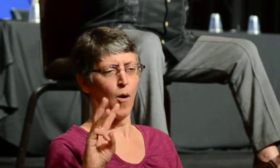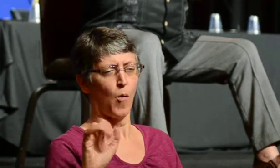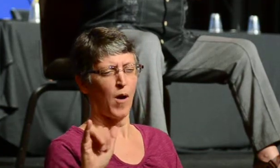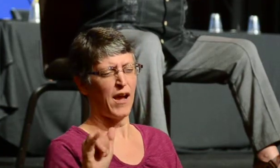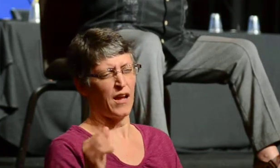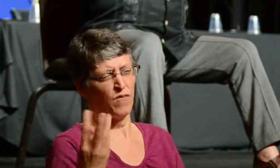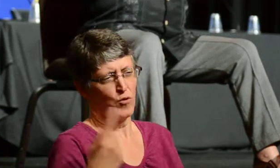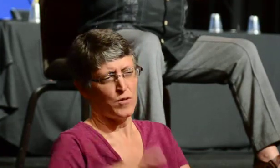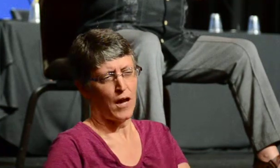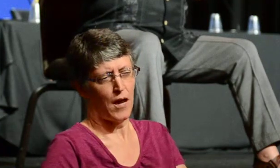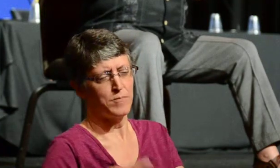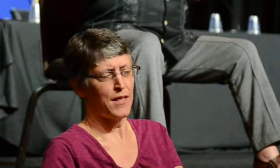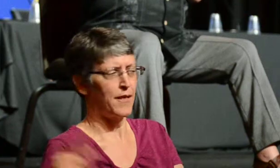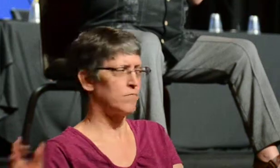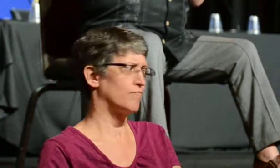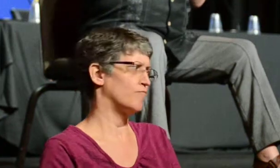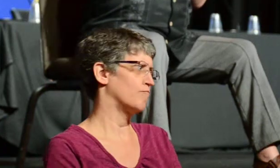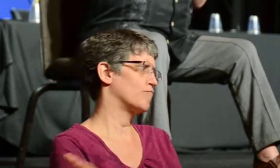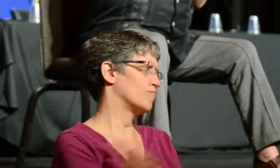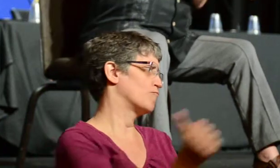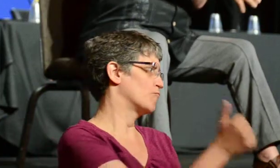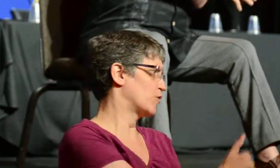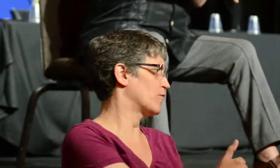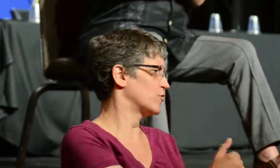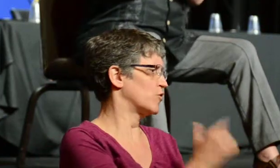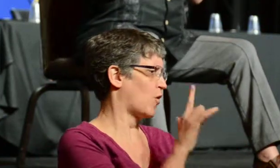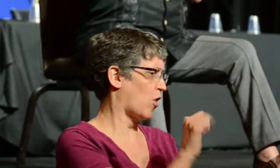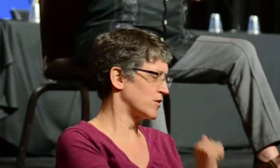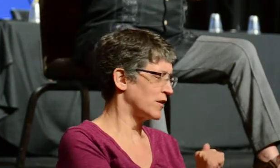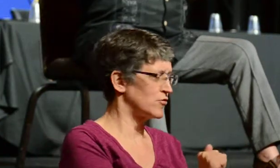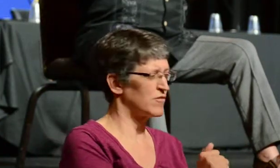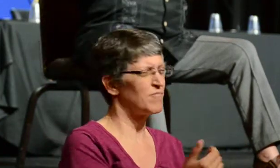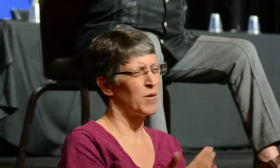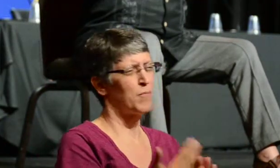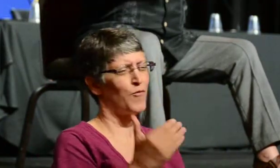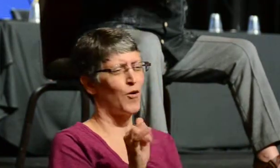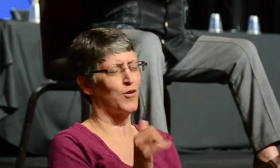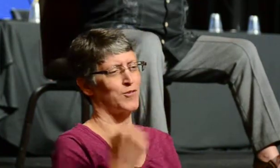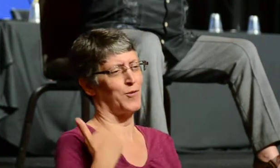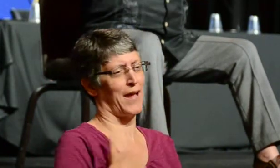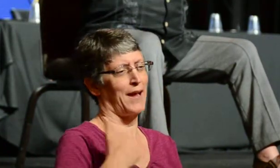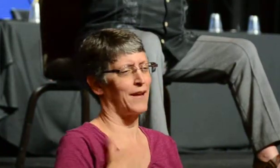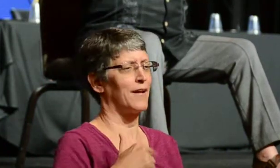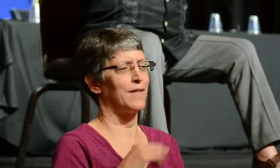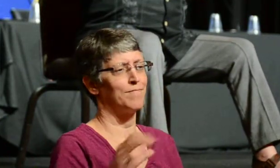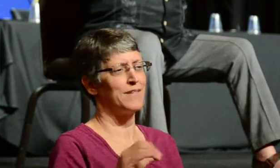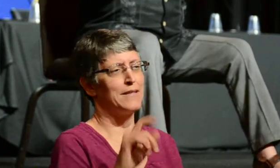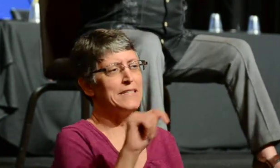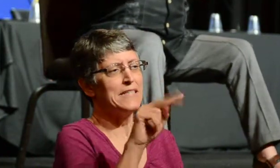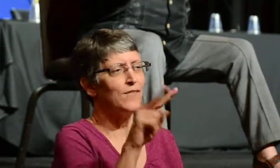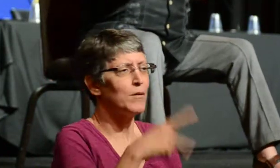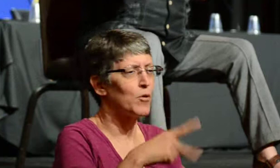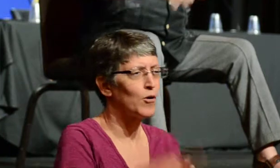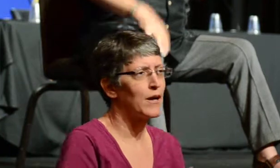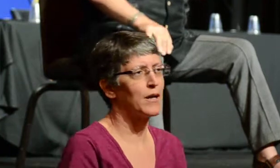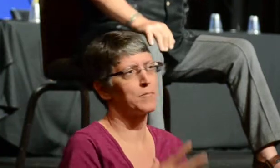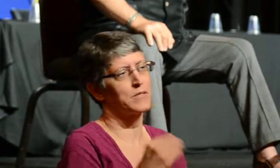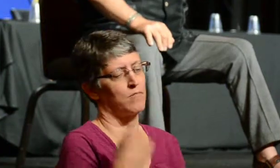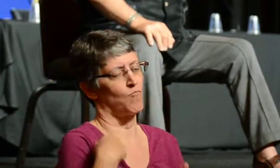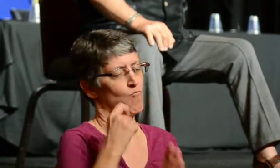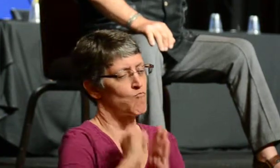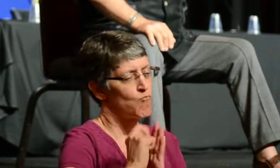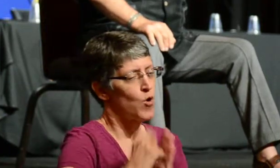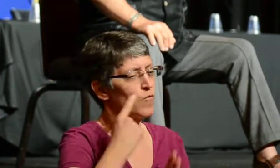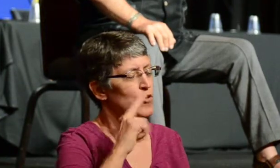a number of times, and prior to that in Canada doing television and writing